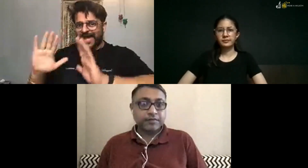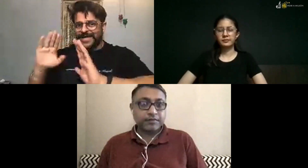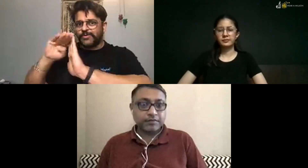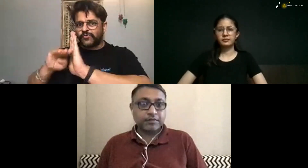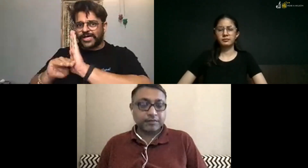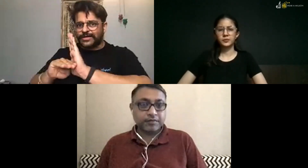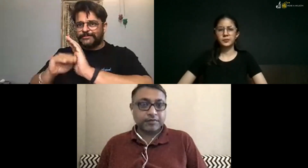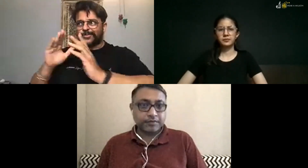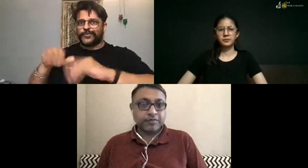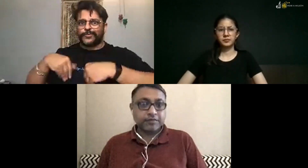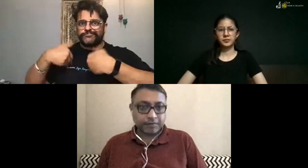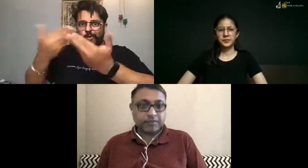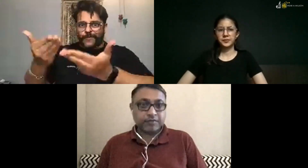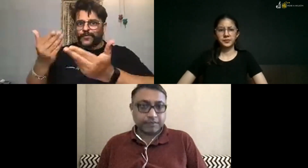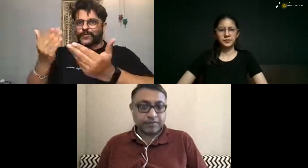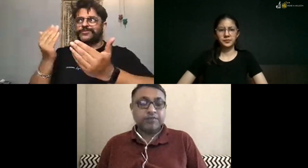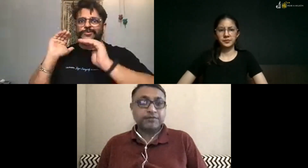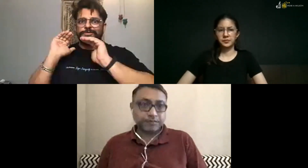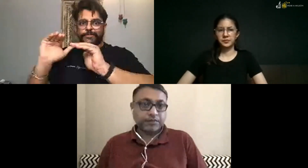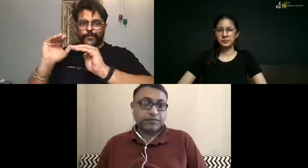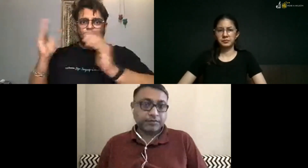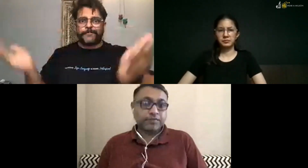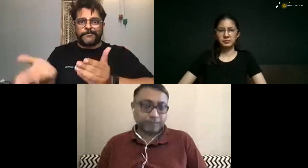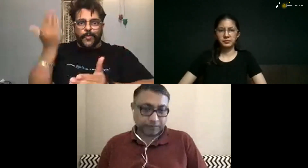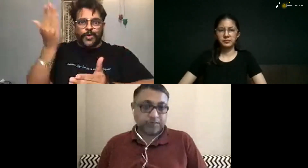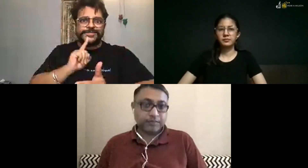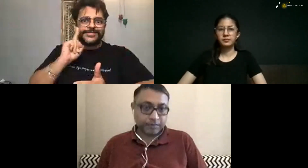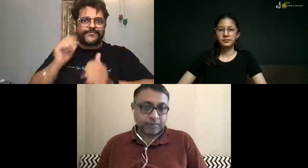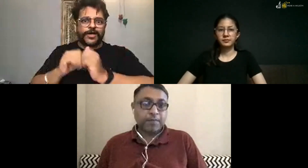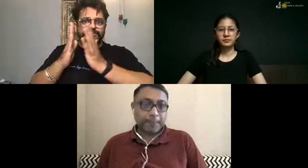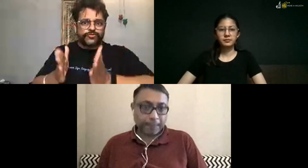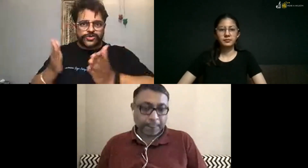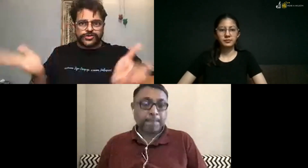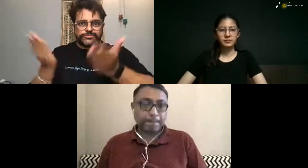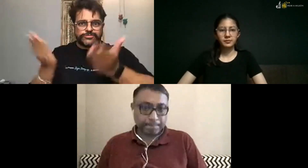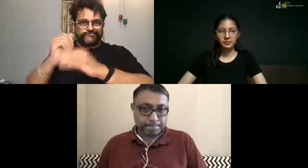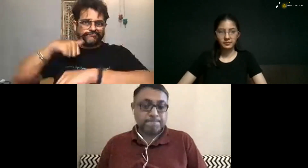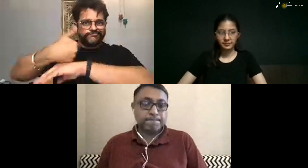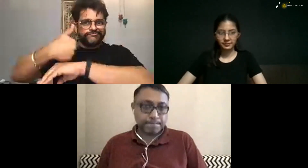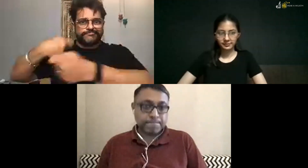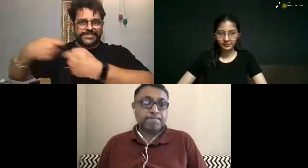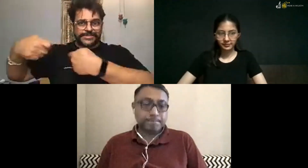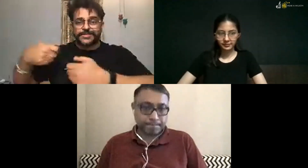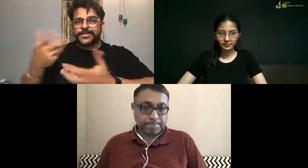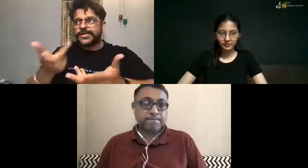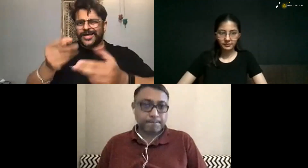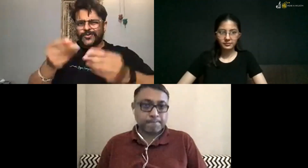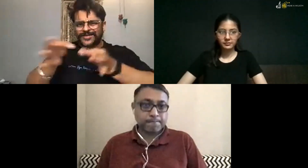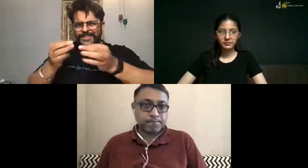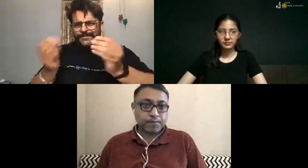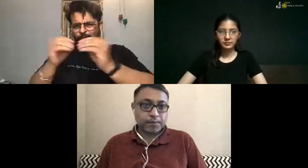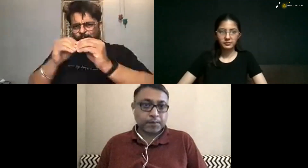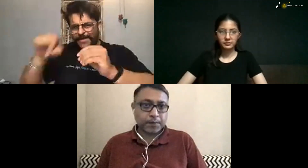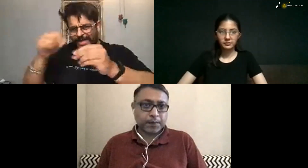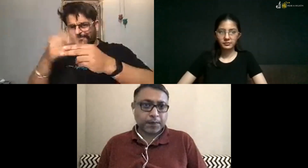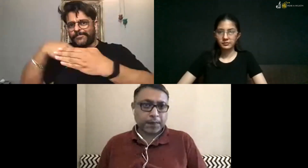is that you have Unity now and it has various programs that offer support and to more deaf people to become entrepreneurs and set up